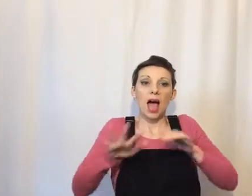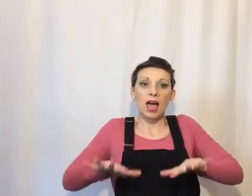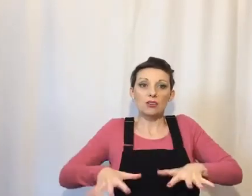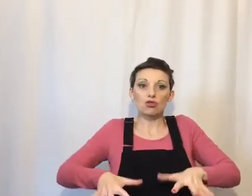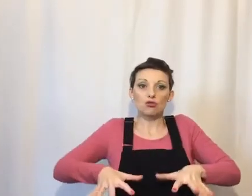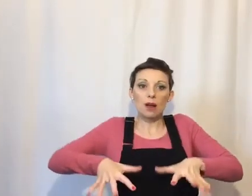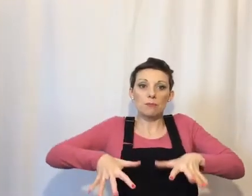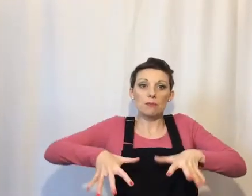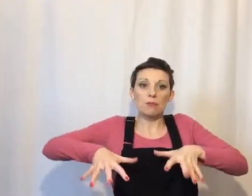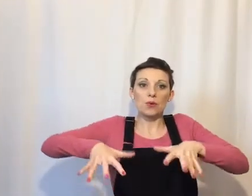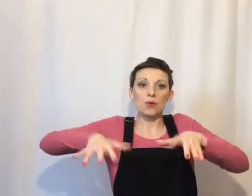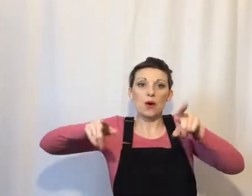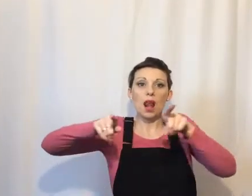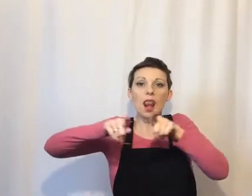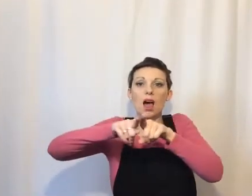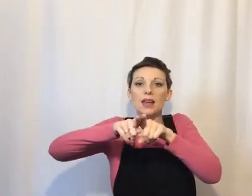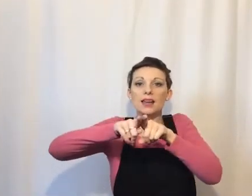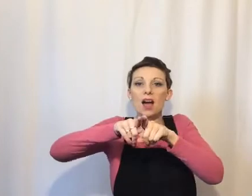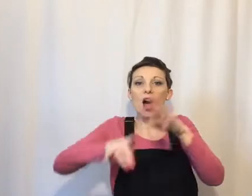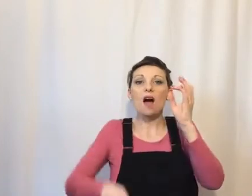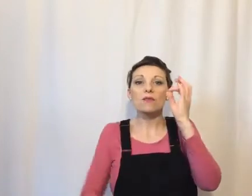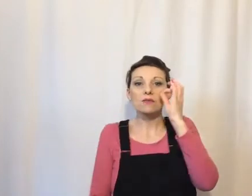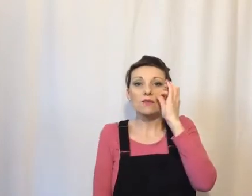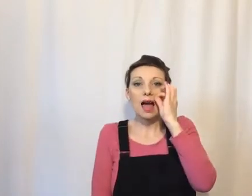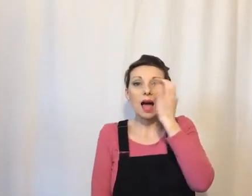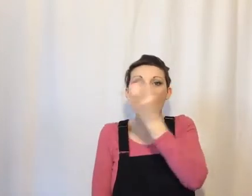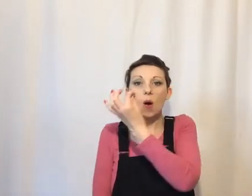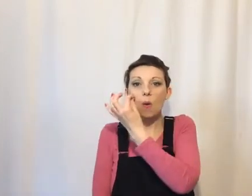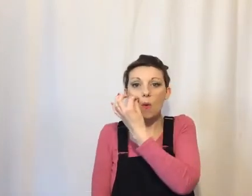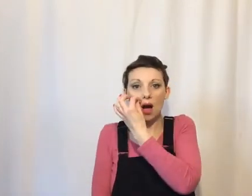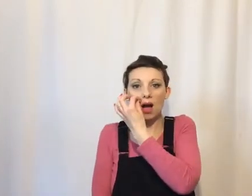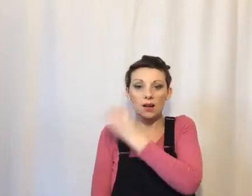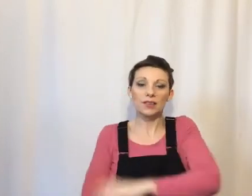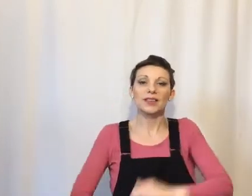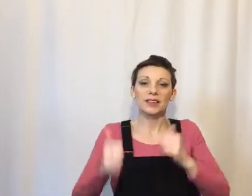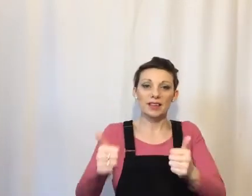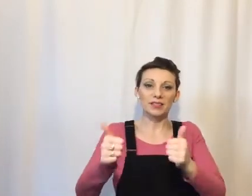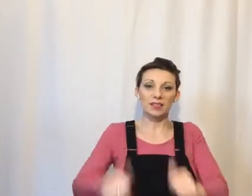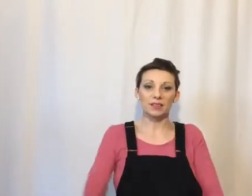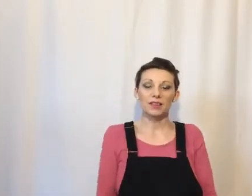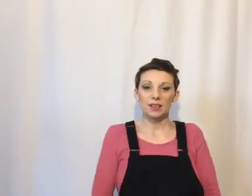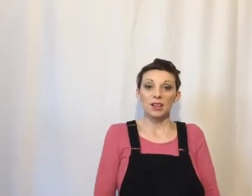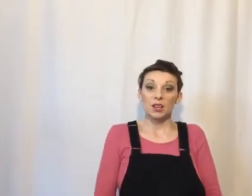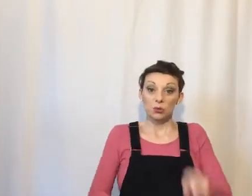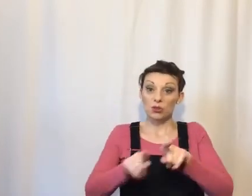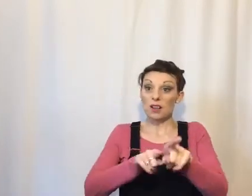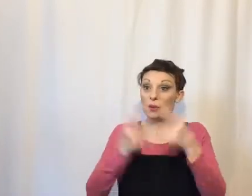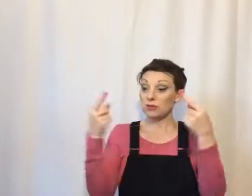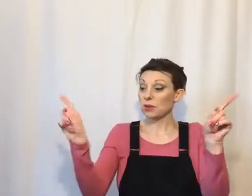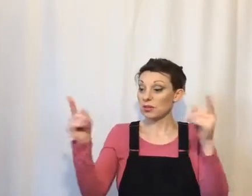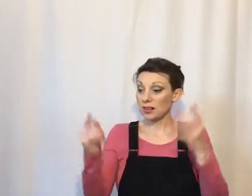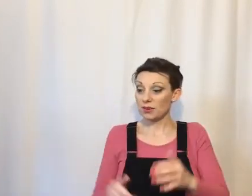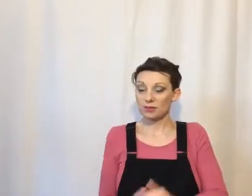and tremble like a flower. Excellent. Try that with music now.